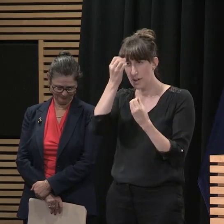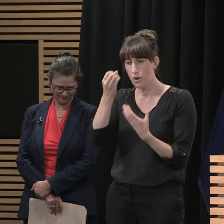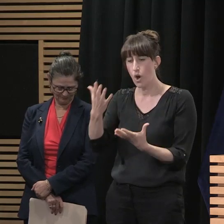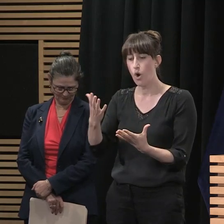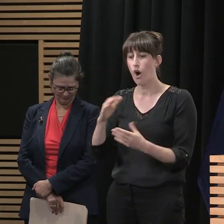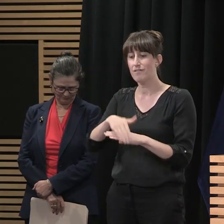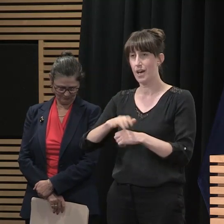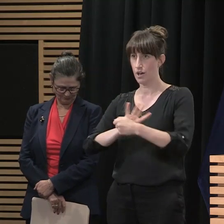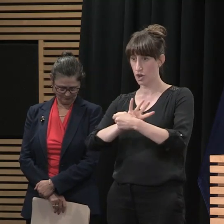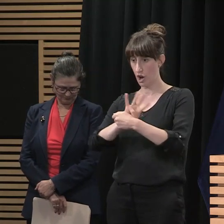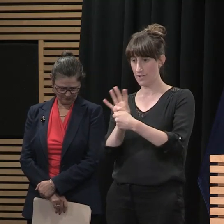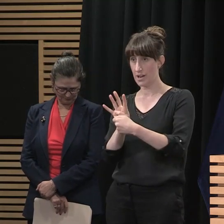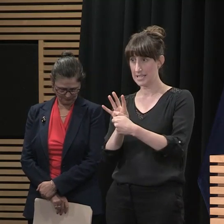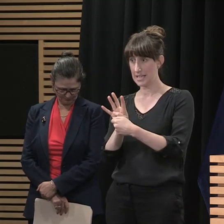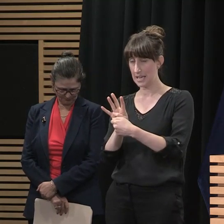COVID-19